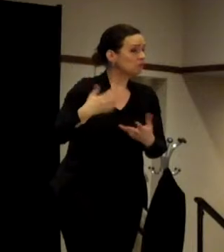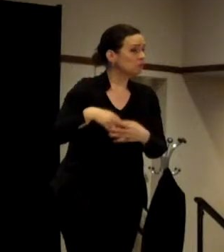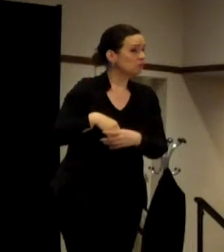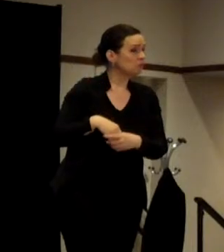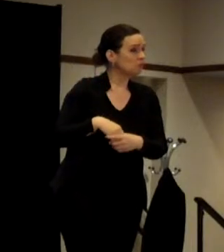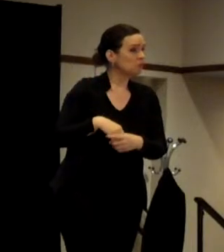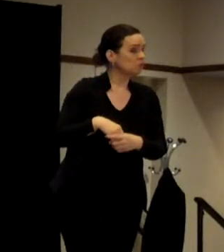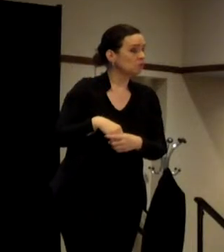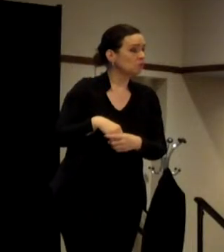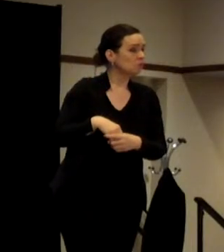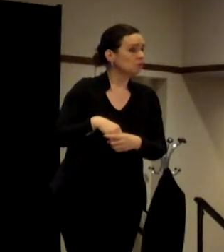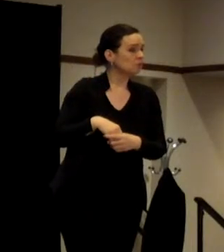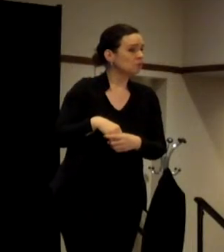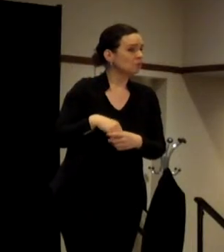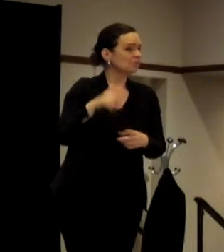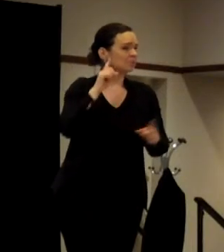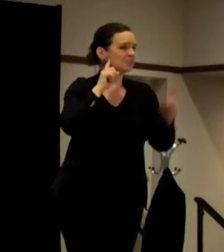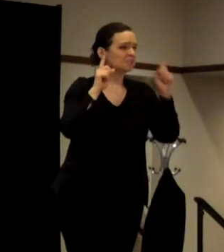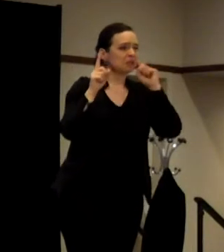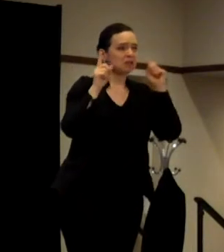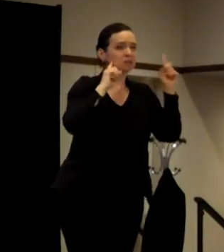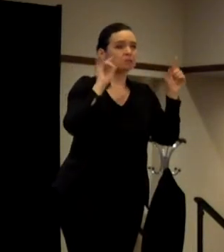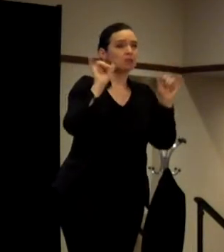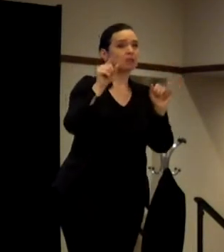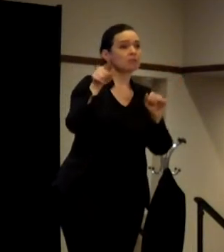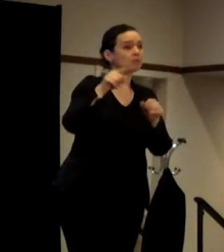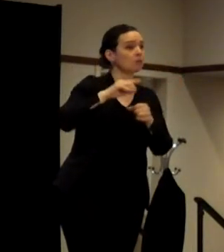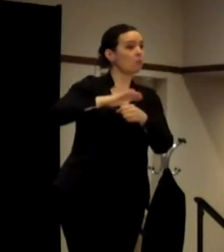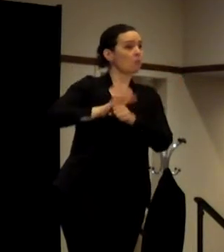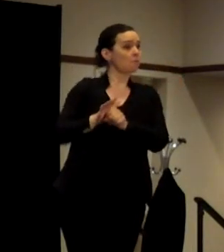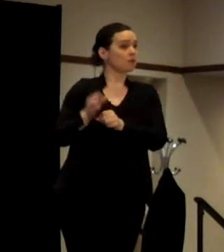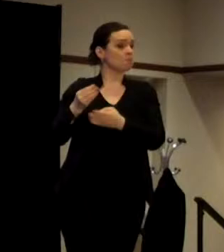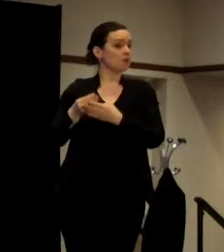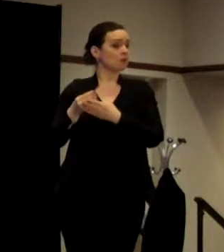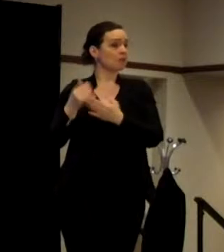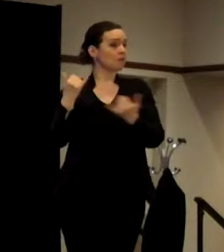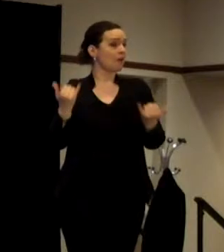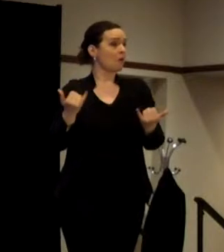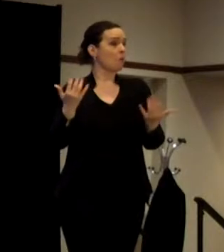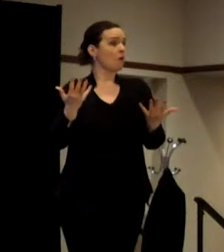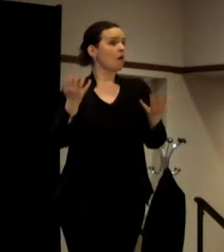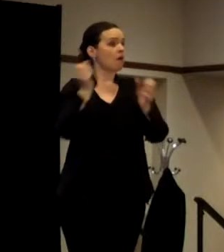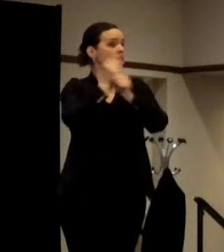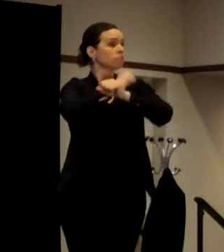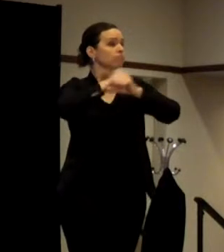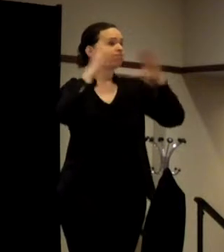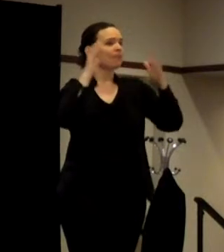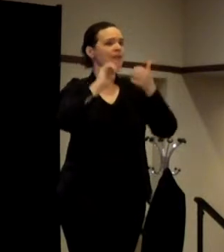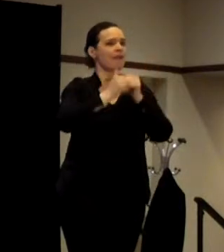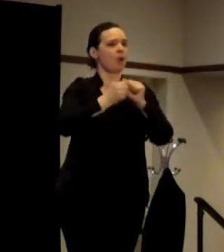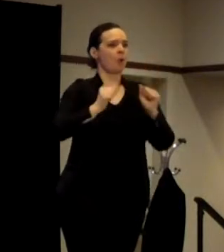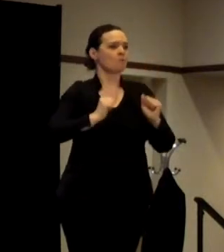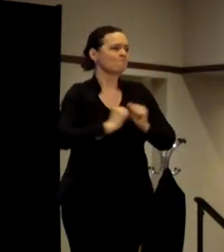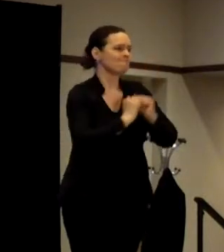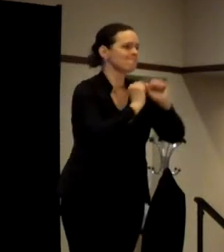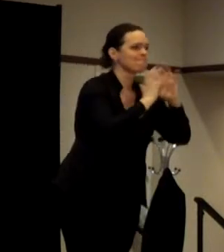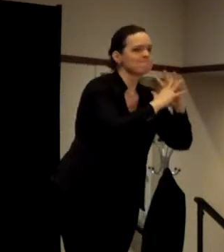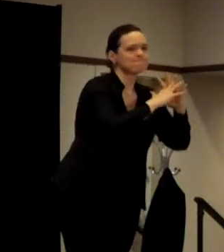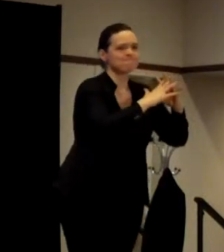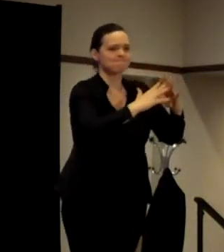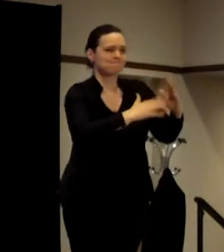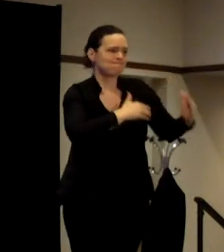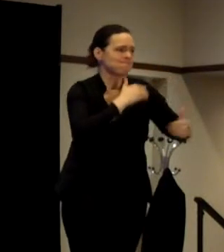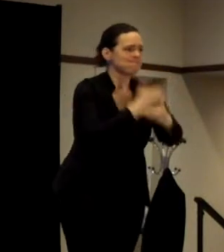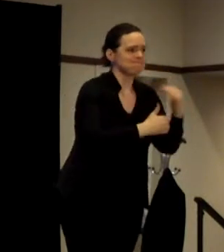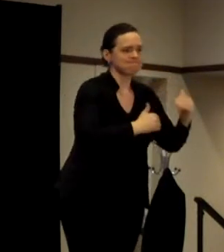go to investing in the future. I think it is. I think they call it a stimulus package. I